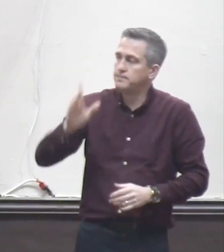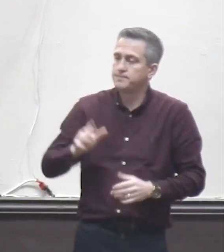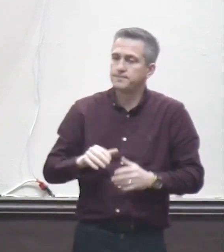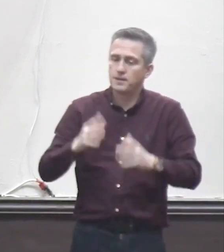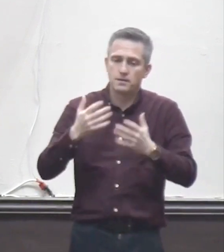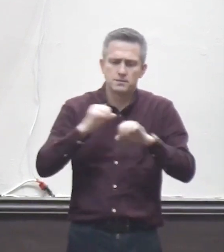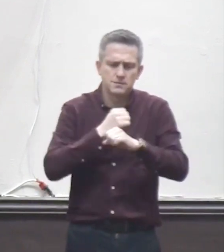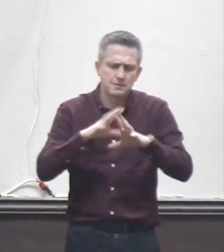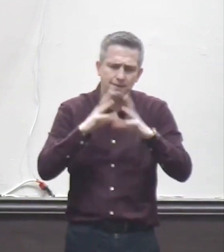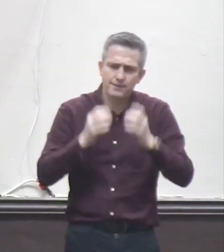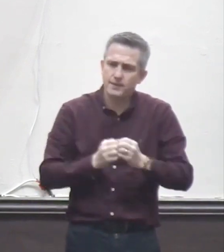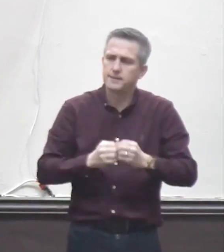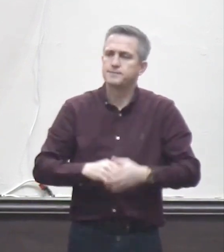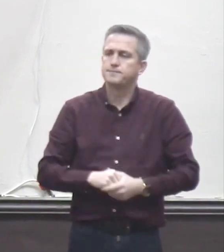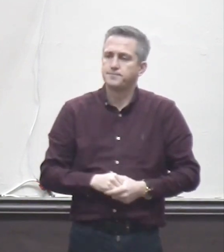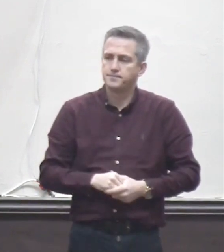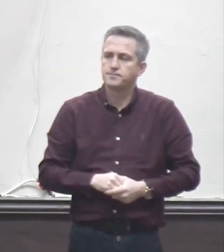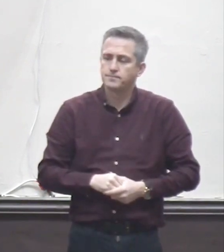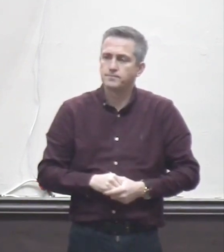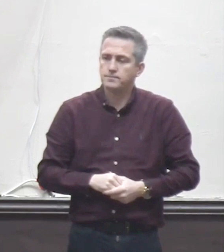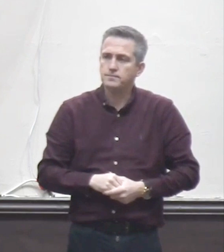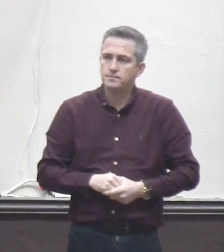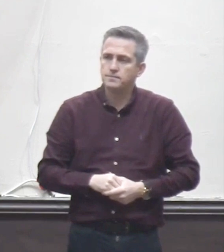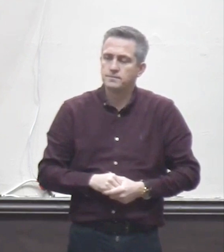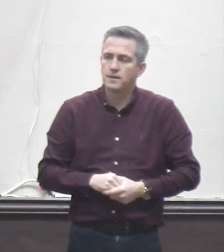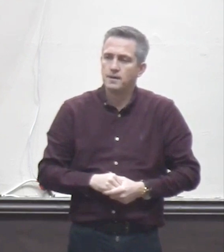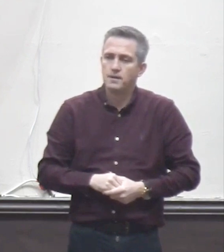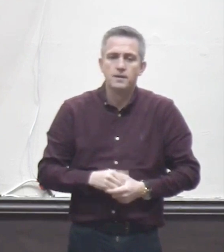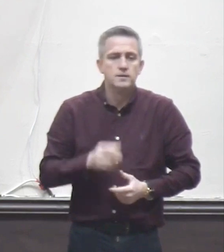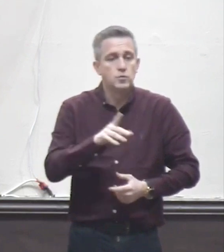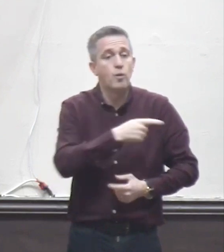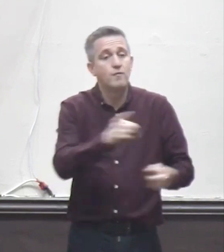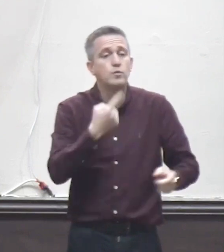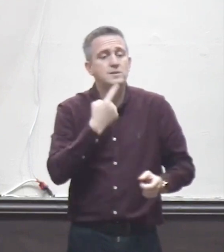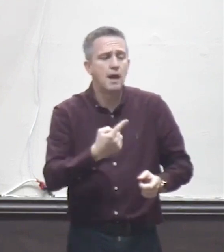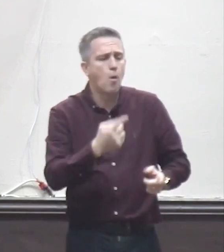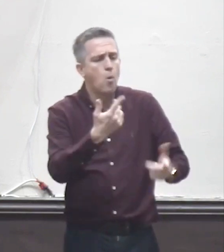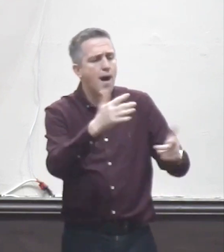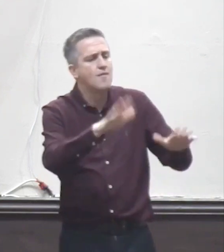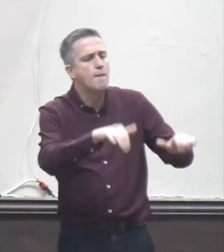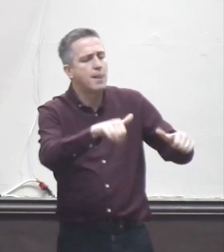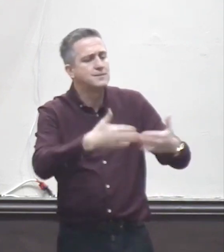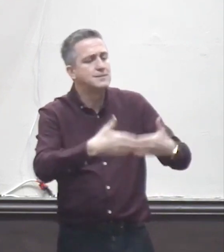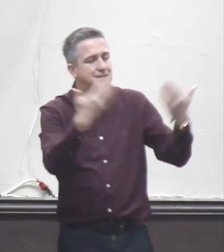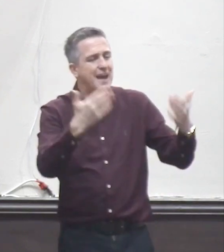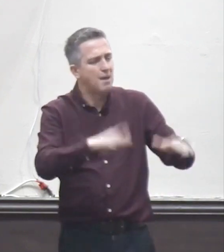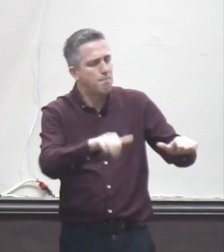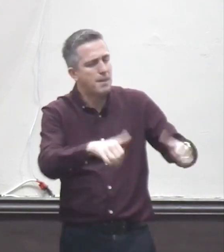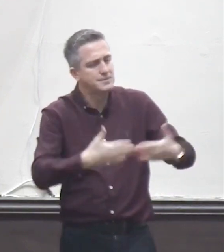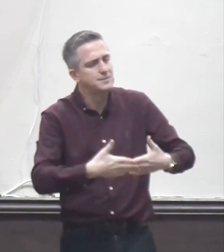aspect. So this is a particular point. Again, to wish somebody a blessed day, that I wish you a blessed